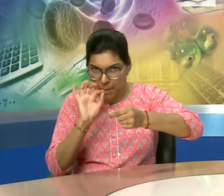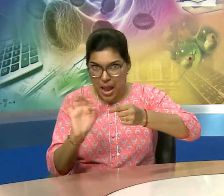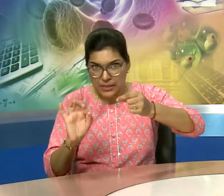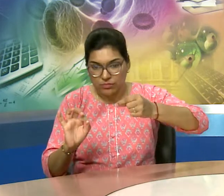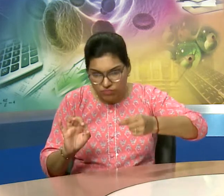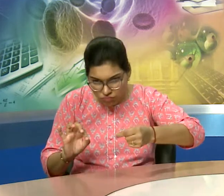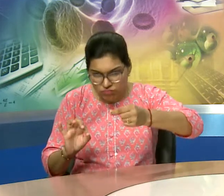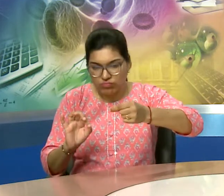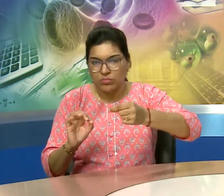toe